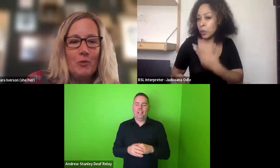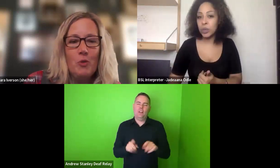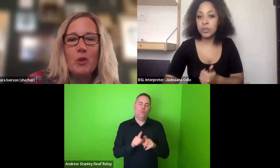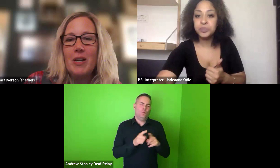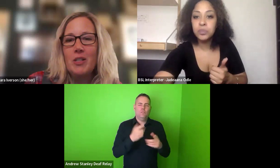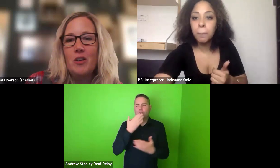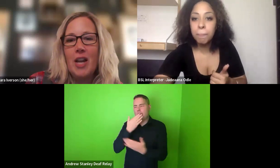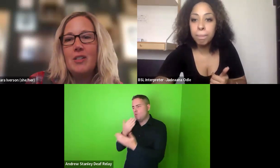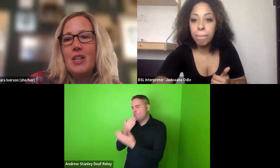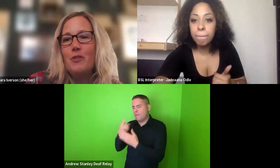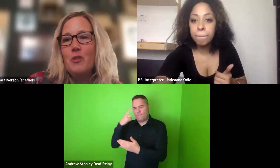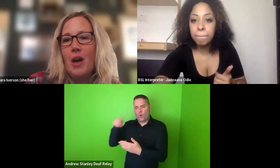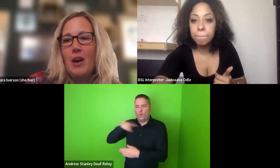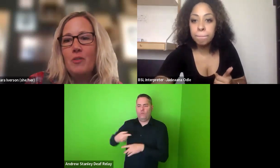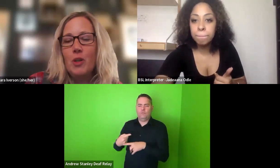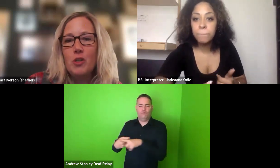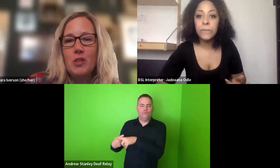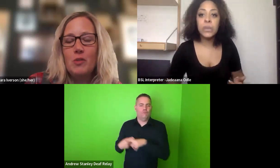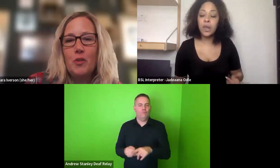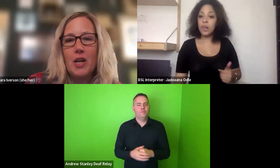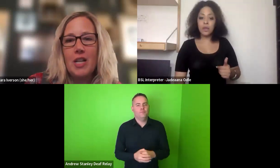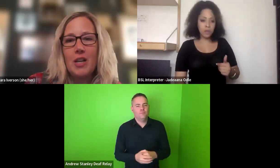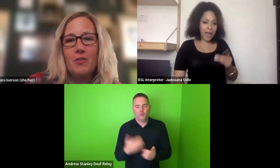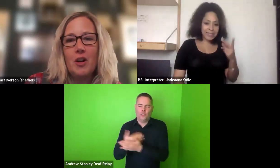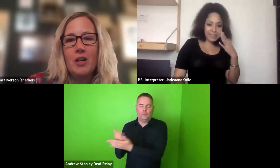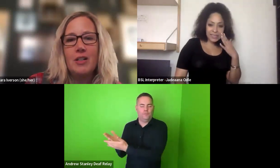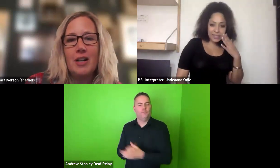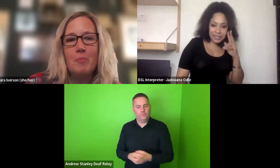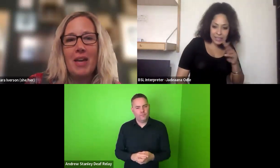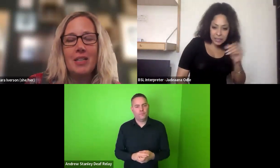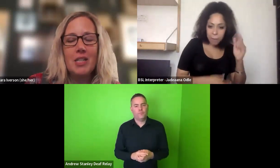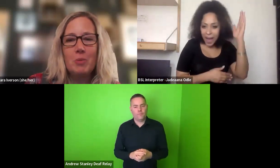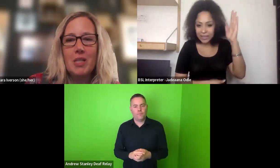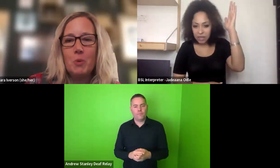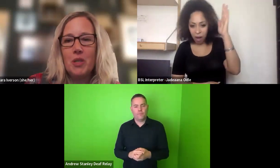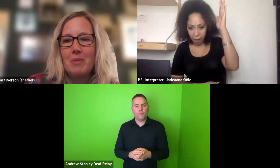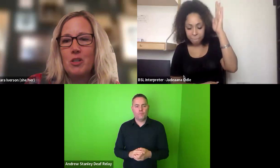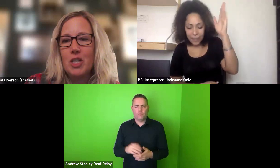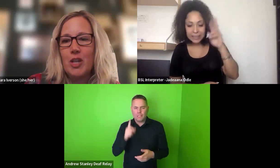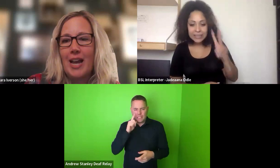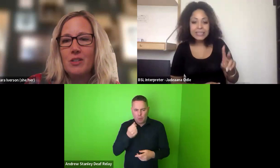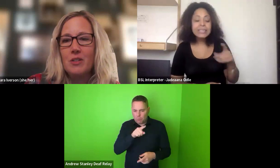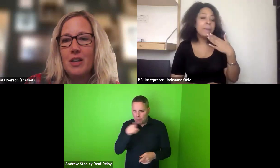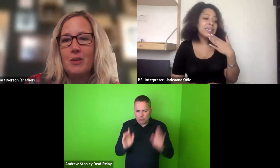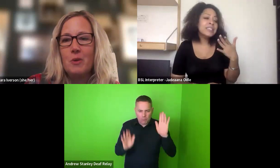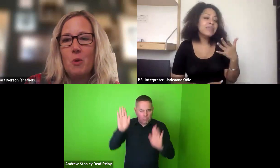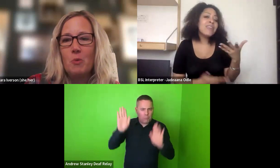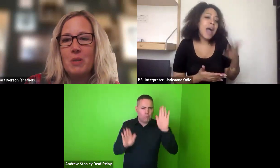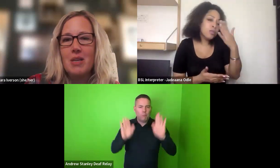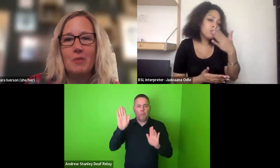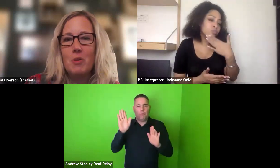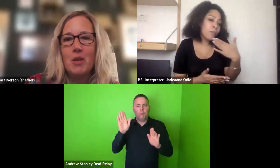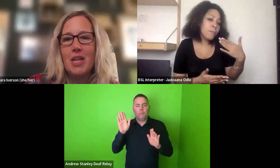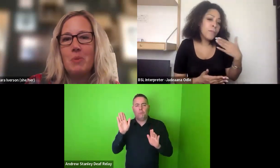For those of you who are raising your hands, if you have questions for any of our panelists, please put them into the chat. We